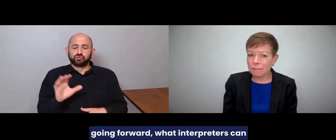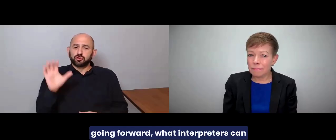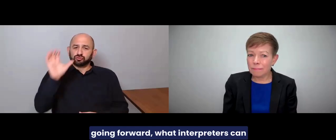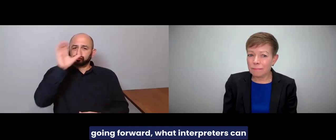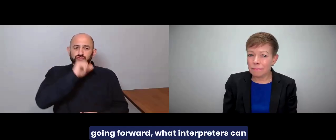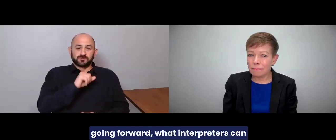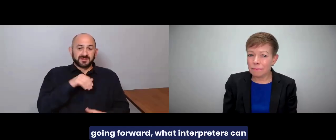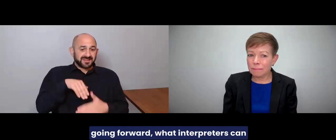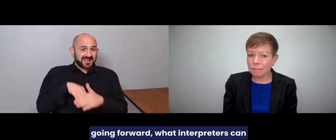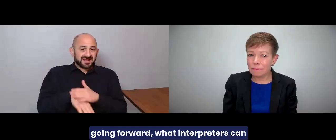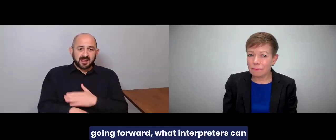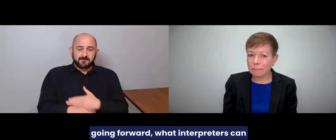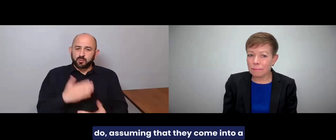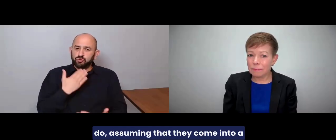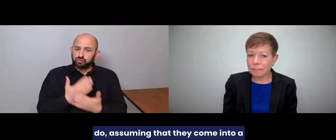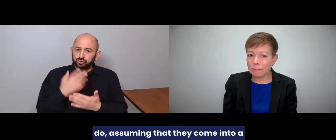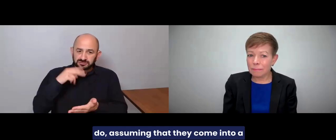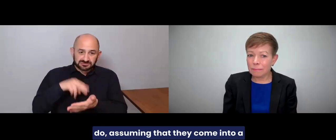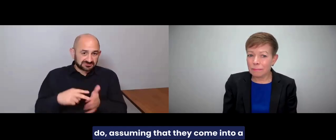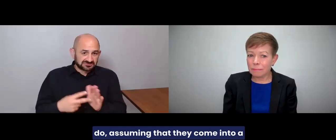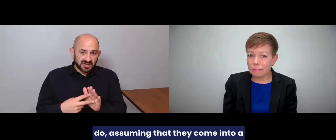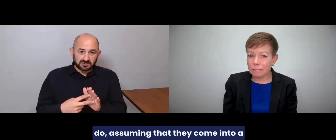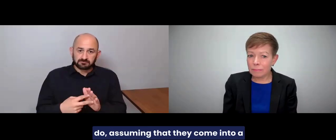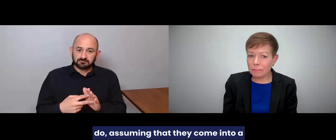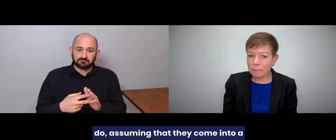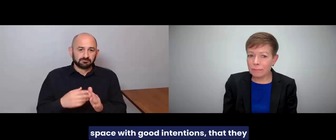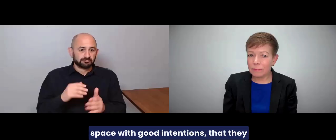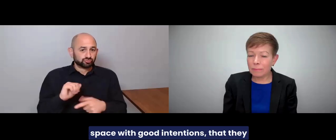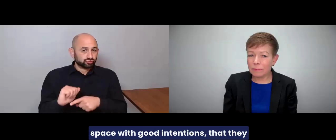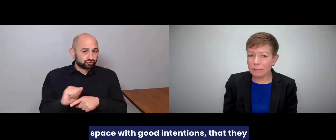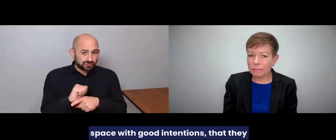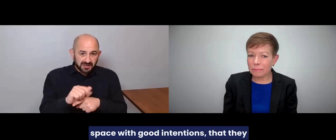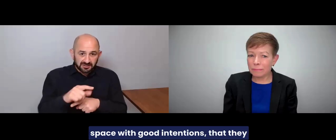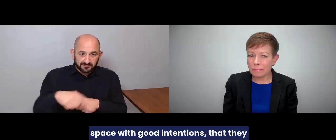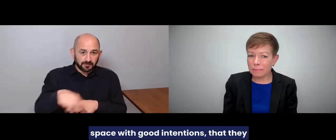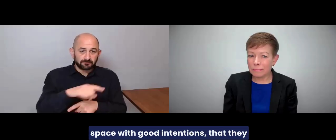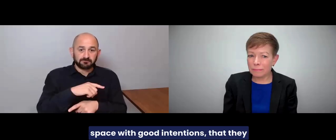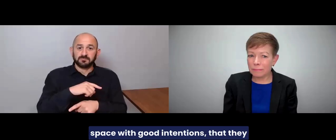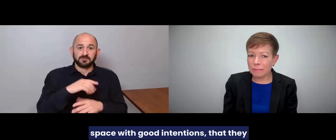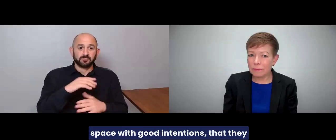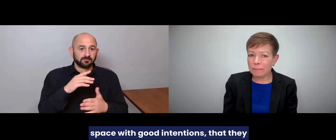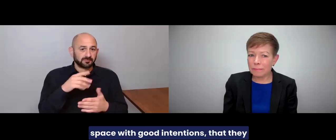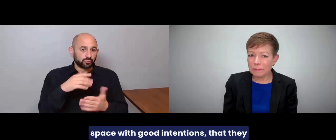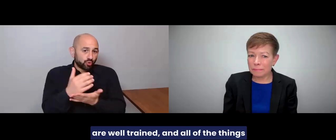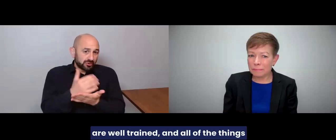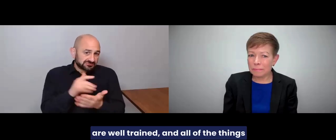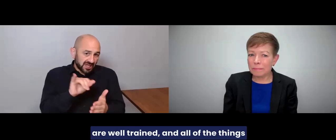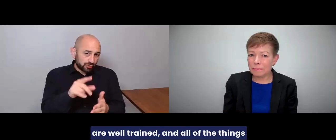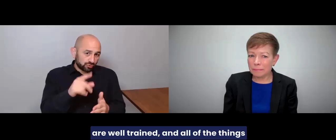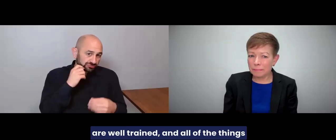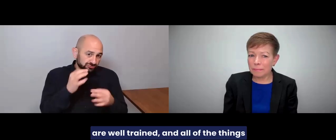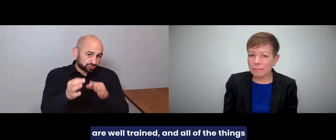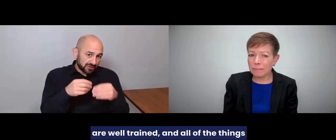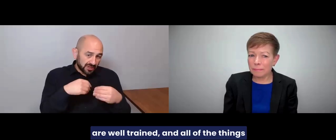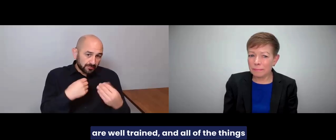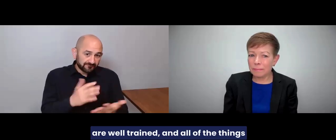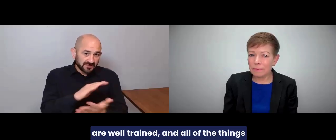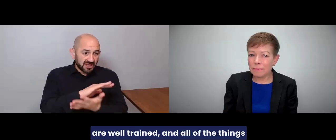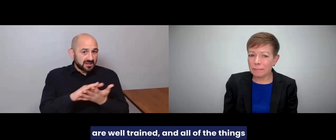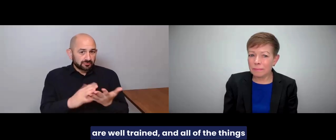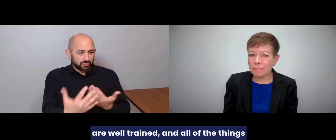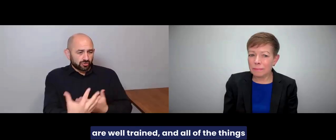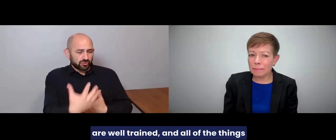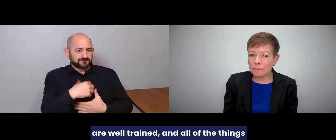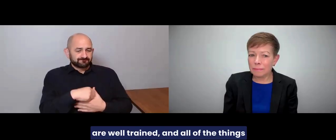going forward, what interpreters can do, assuming that they come into a space with good intentions, that they are well trained,